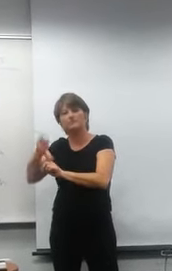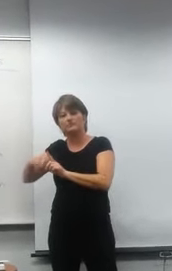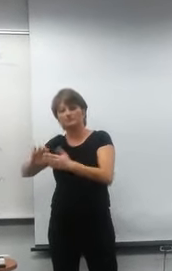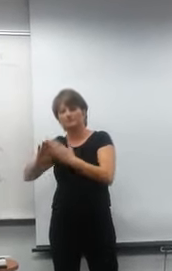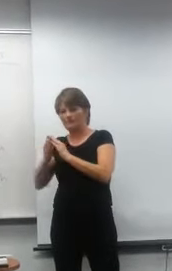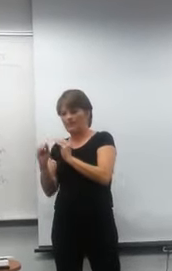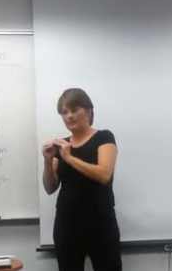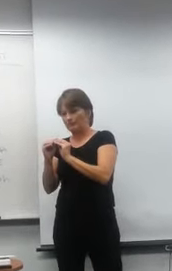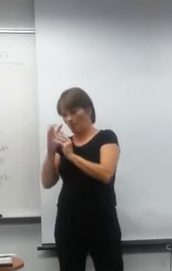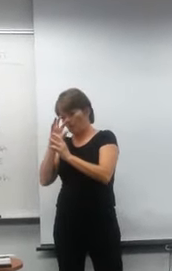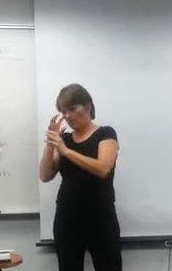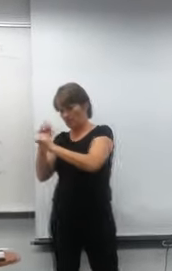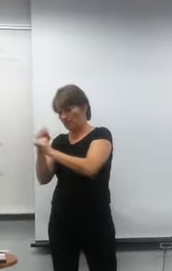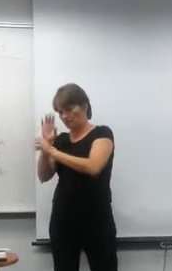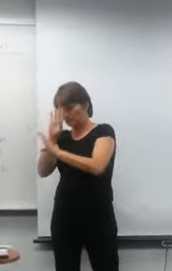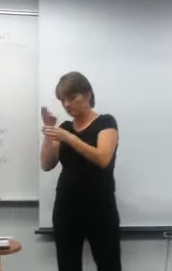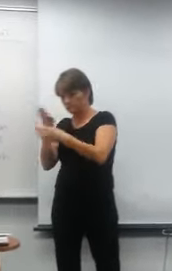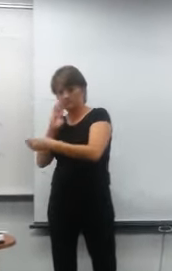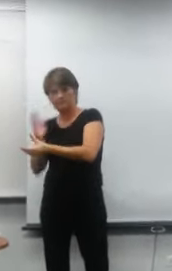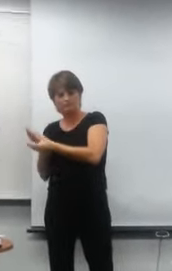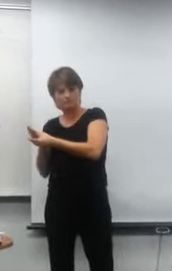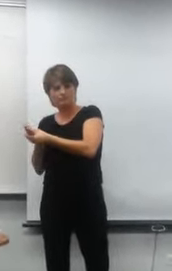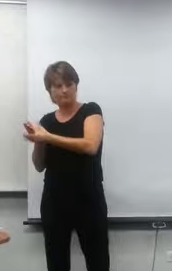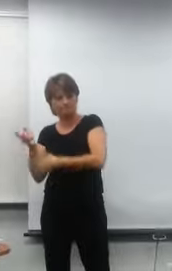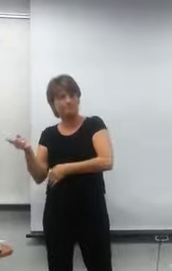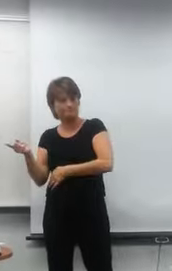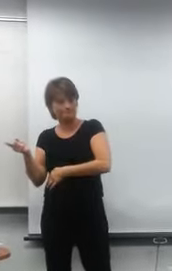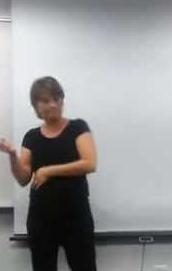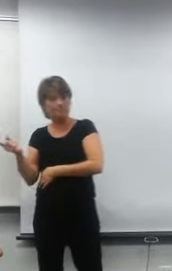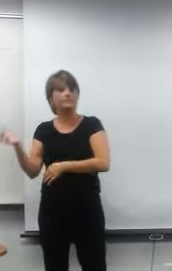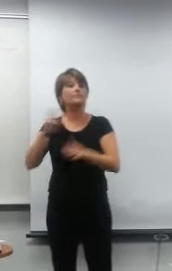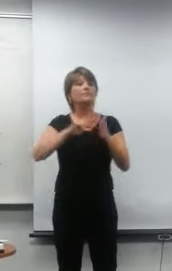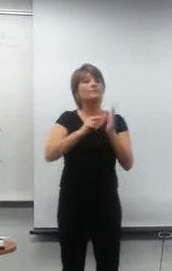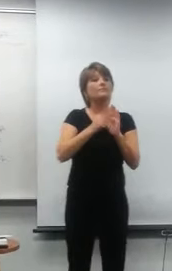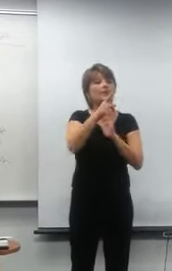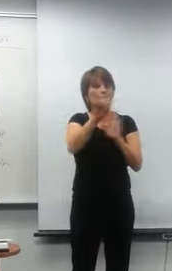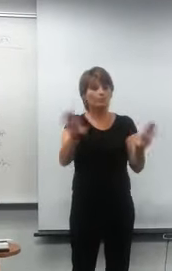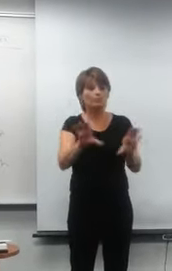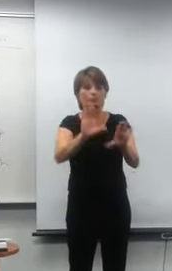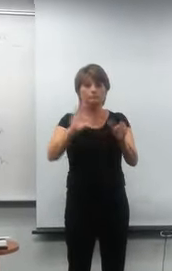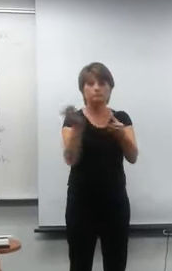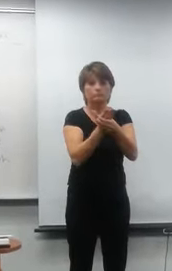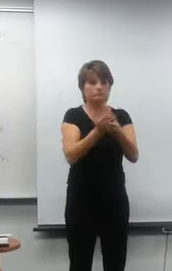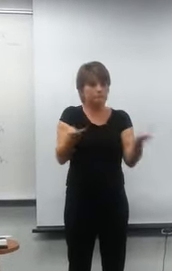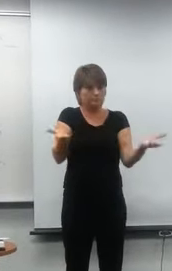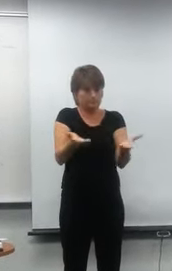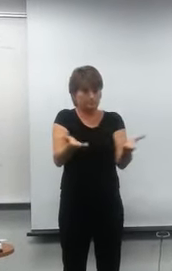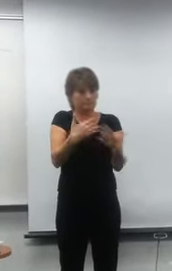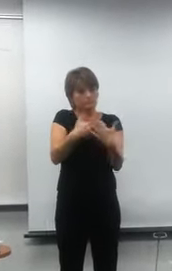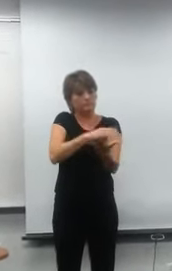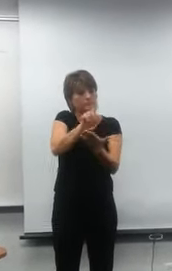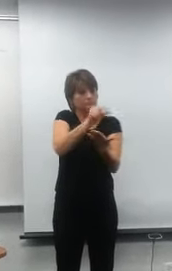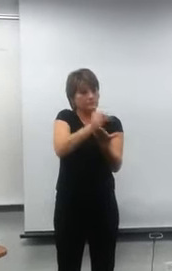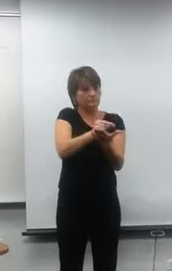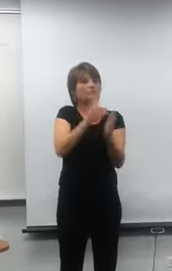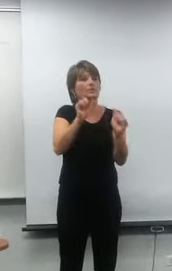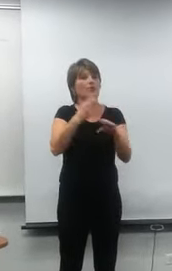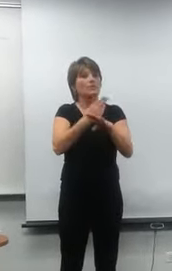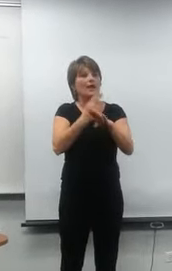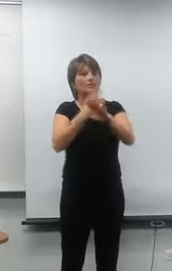profession itself, it's becoming more, the portfolios are becoming a very important part of the profession. What's in the portfolios